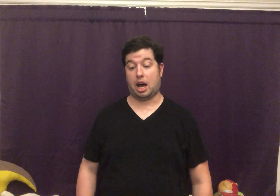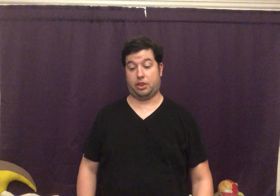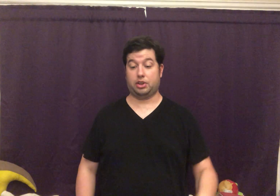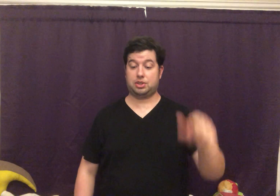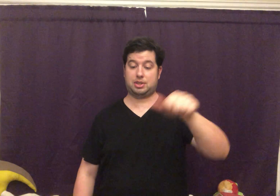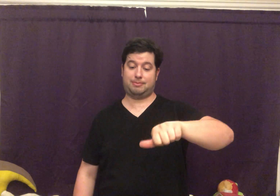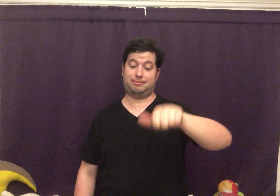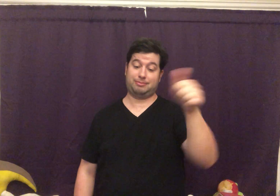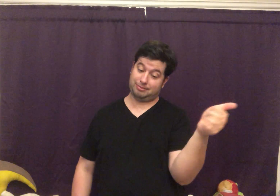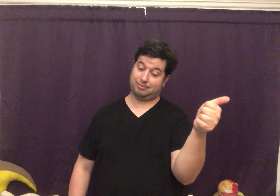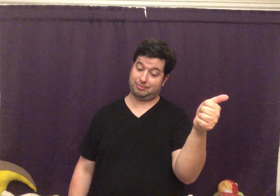Others.